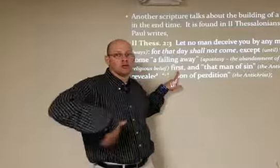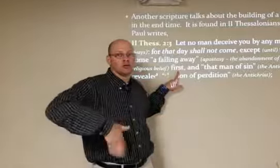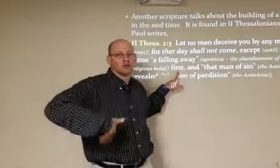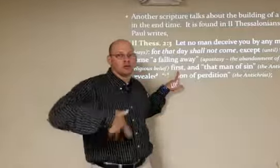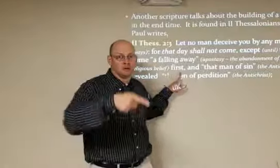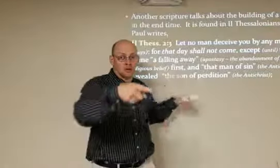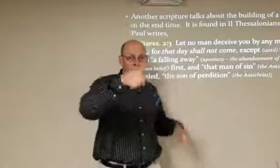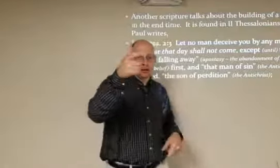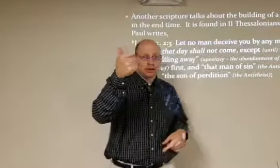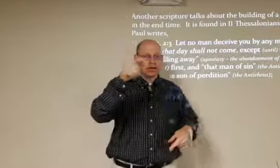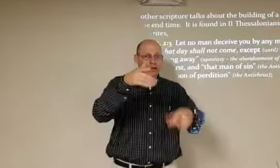It says first.